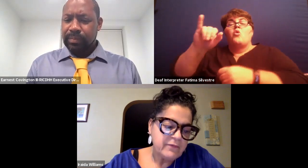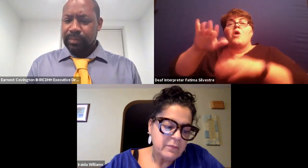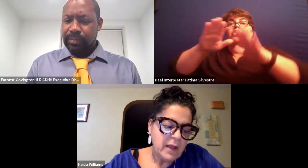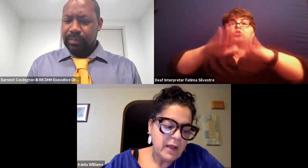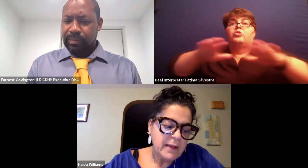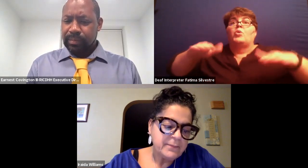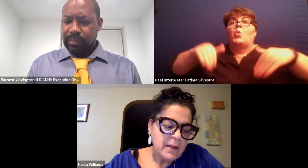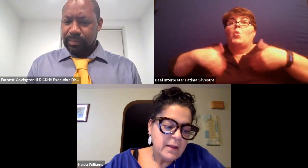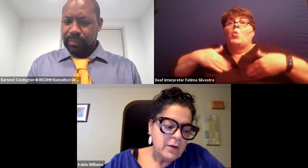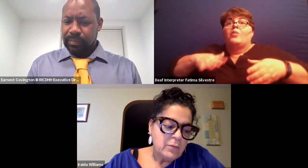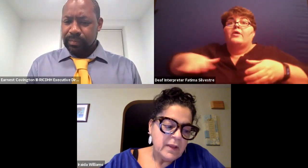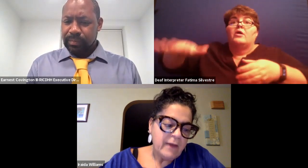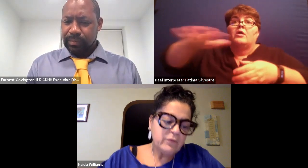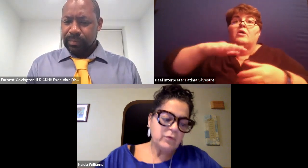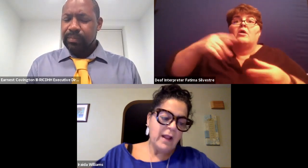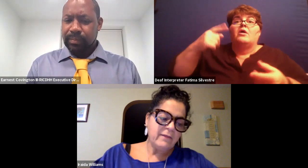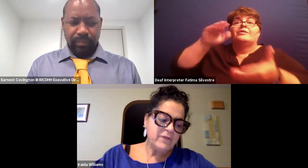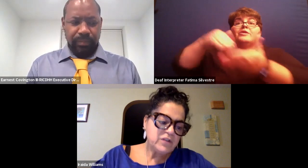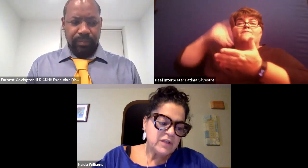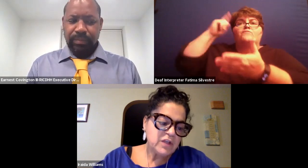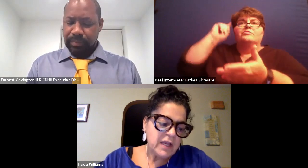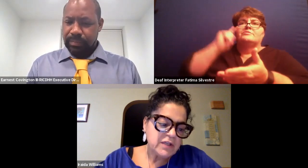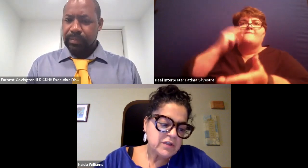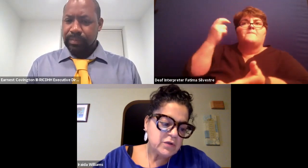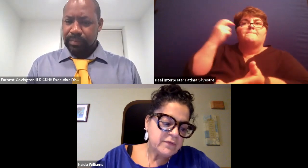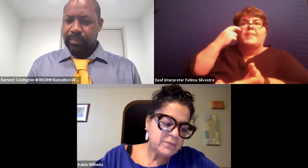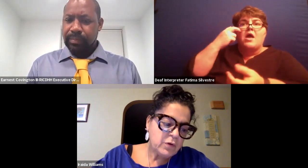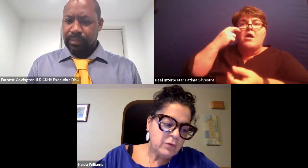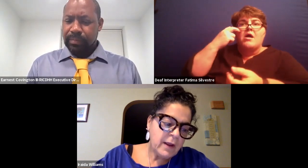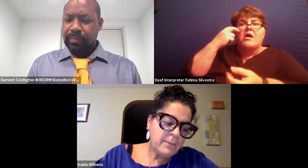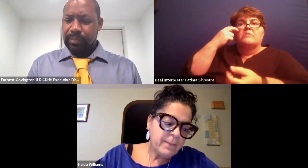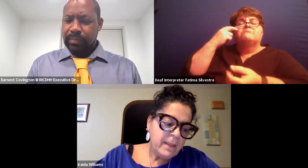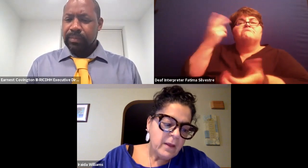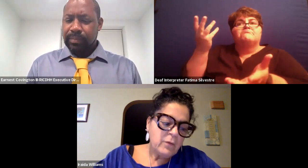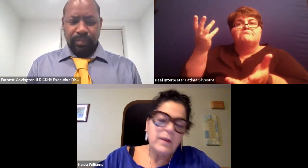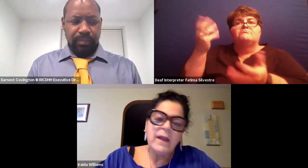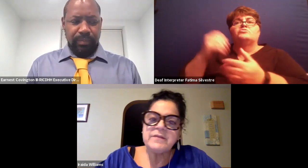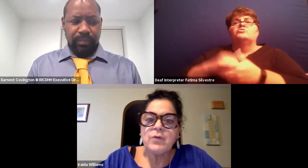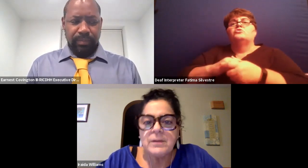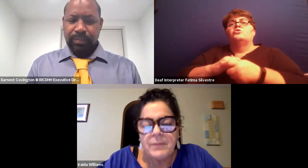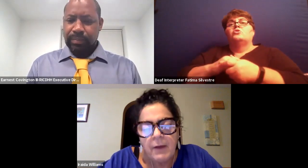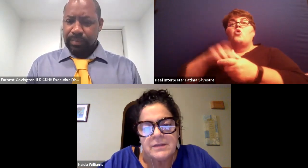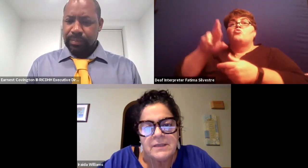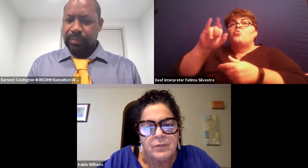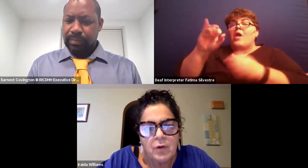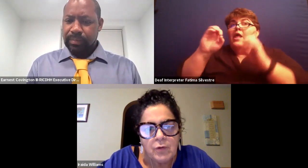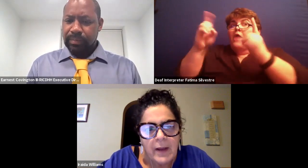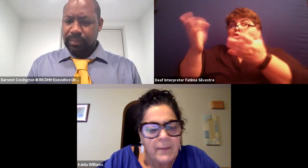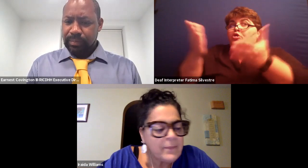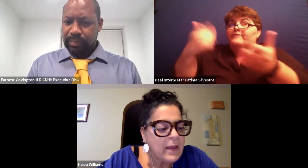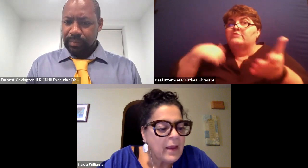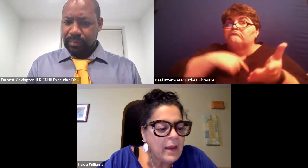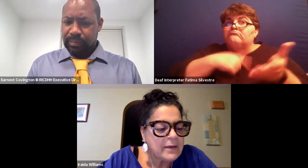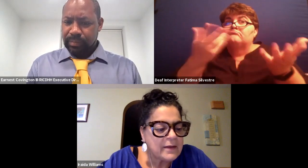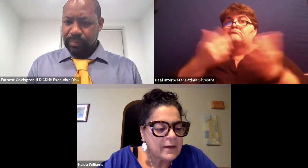the deaf and blind. We have the Rhode Island Vision Education Service Program. We have supporting parenting